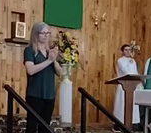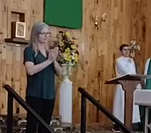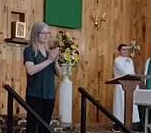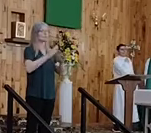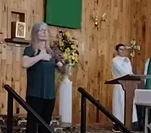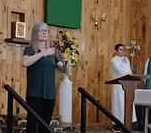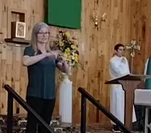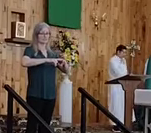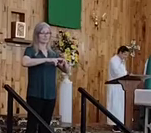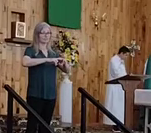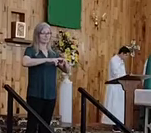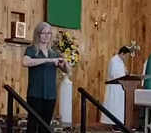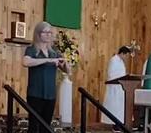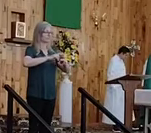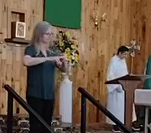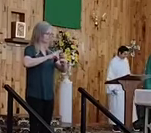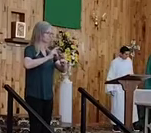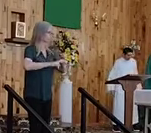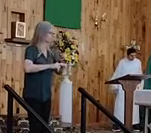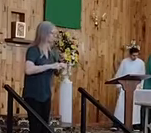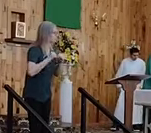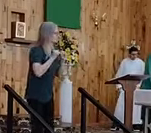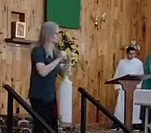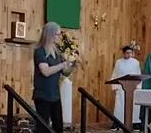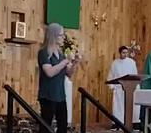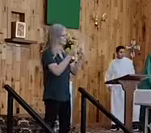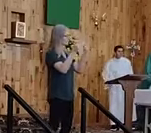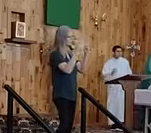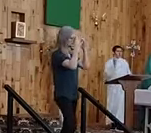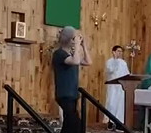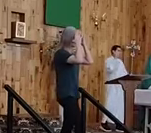you be seated as we continue our celebration?